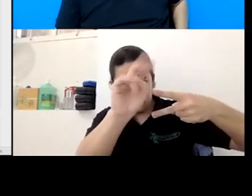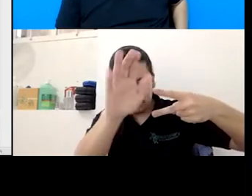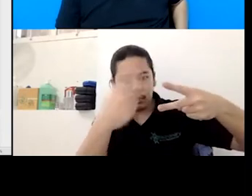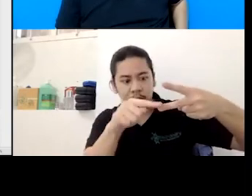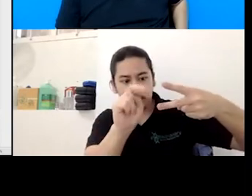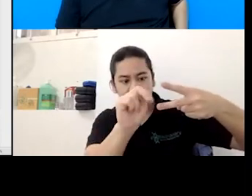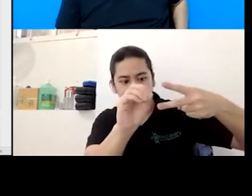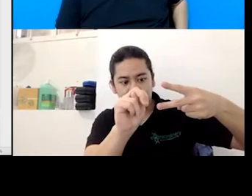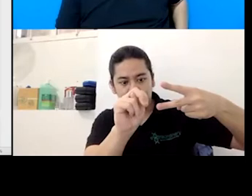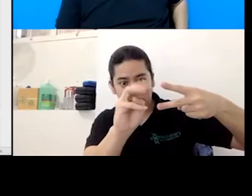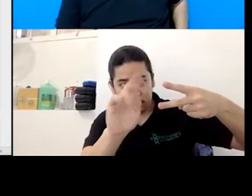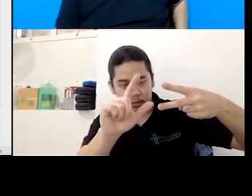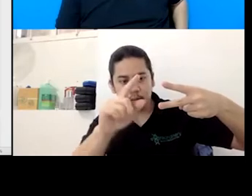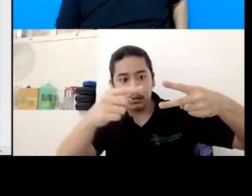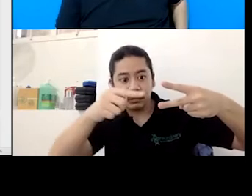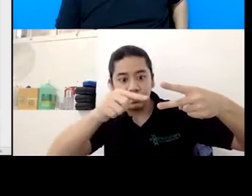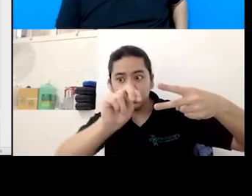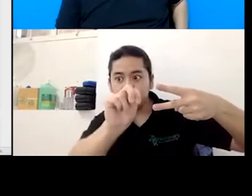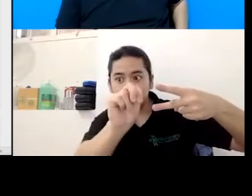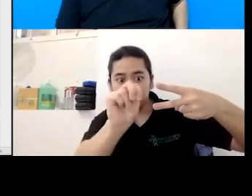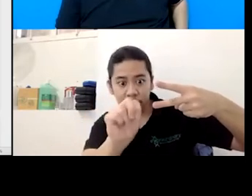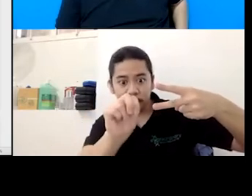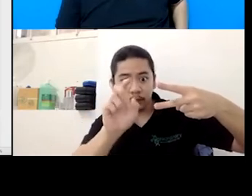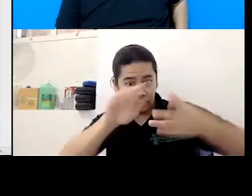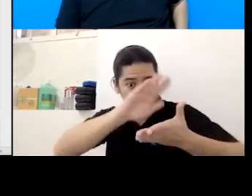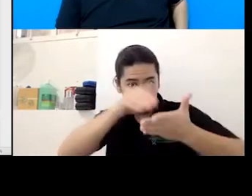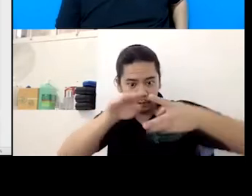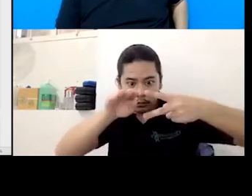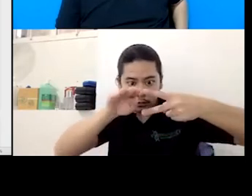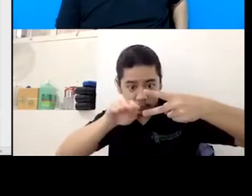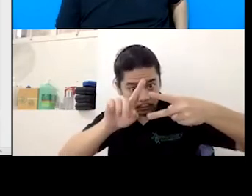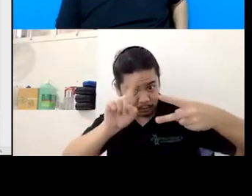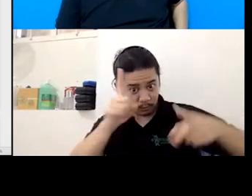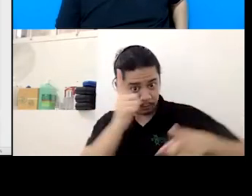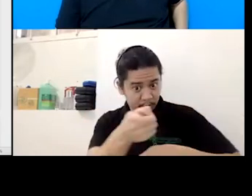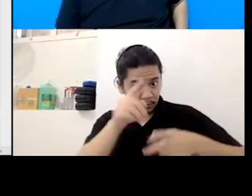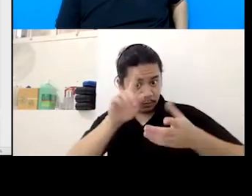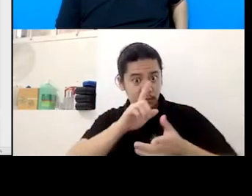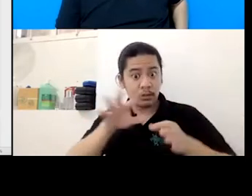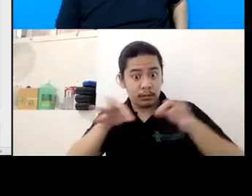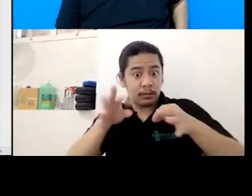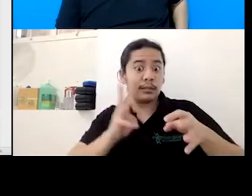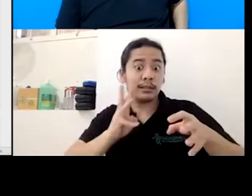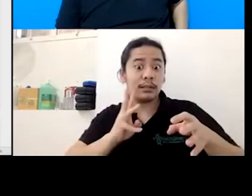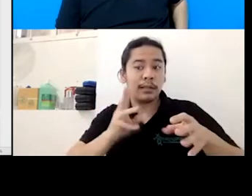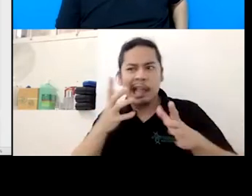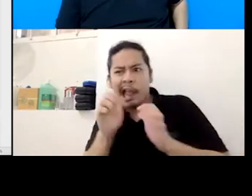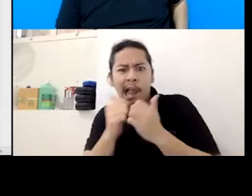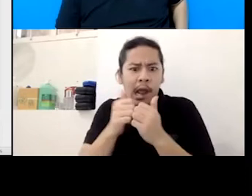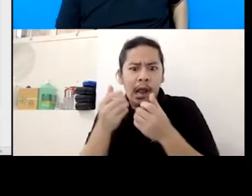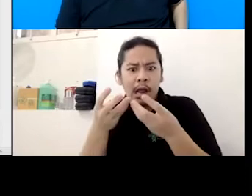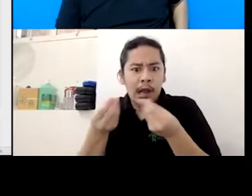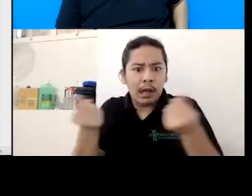uh, I think it was done where there was some sort of marker in between. You want the same